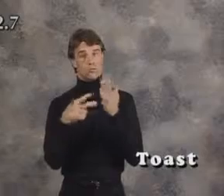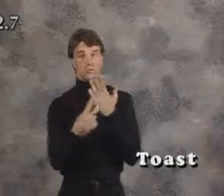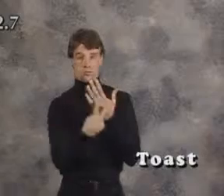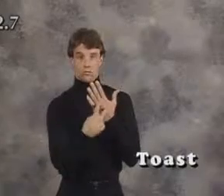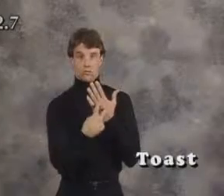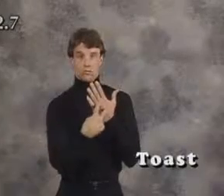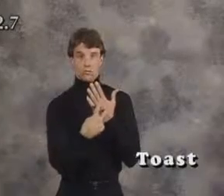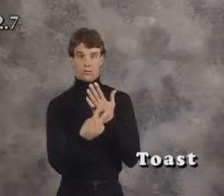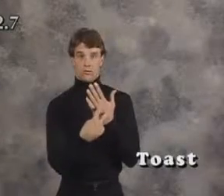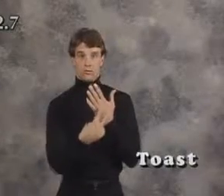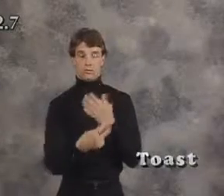Toast.